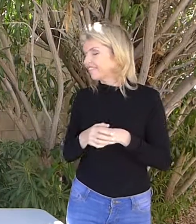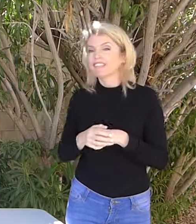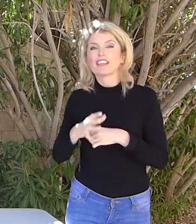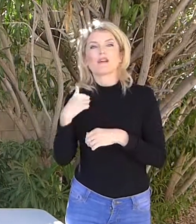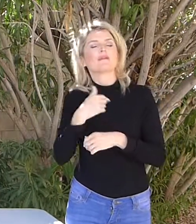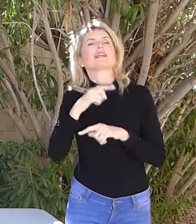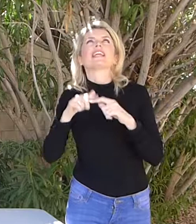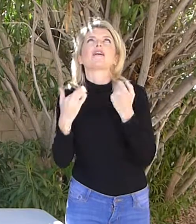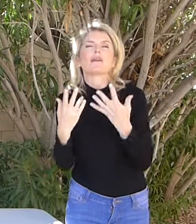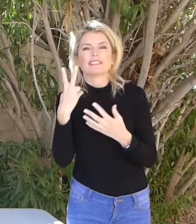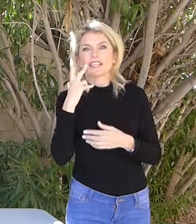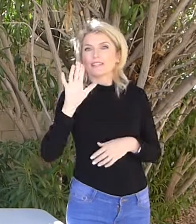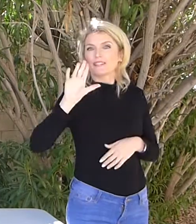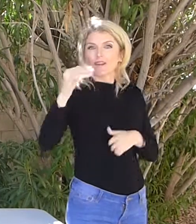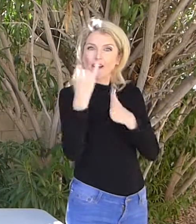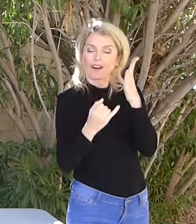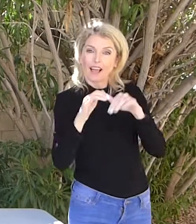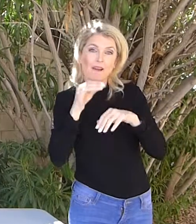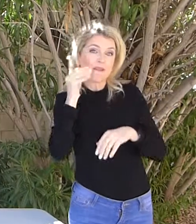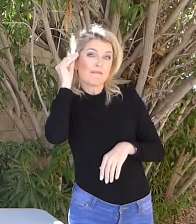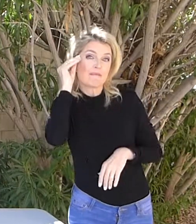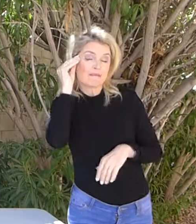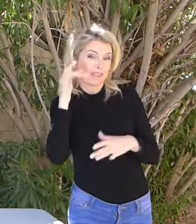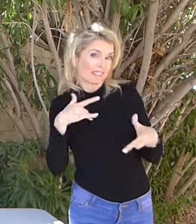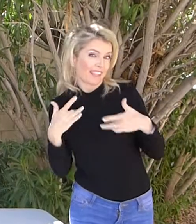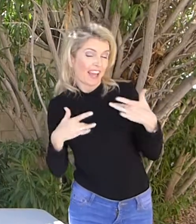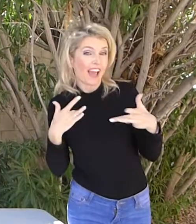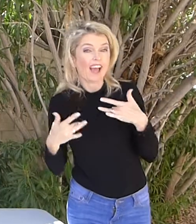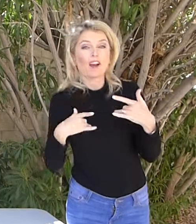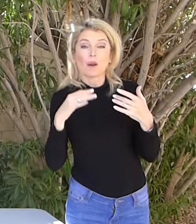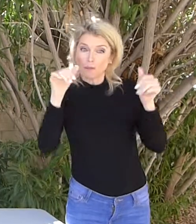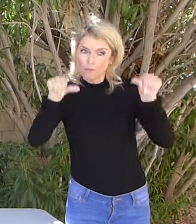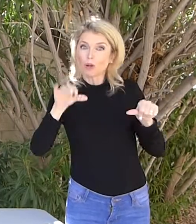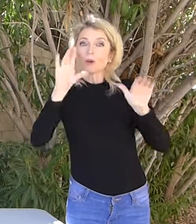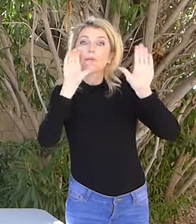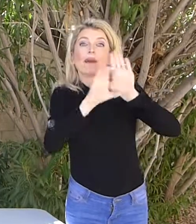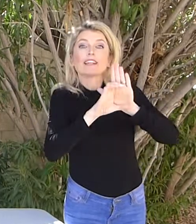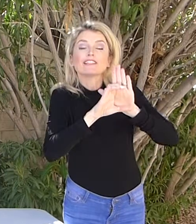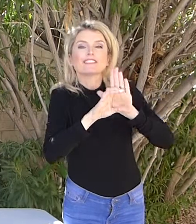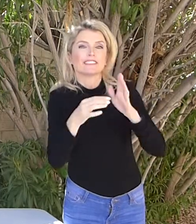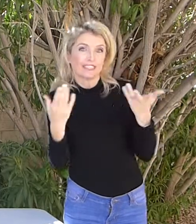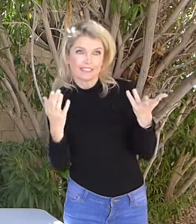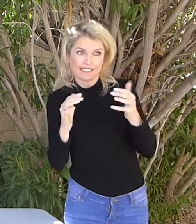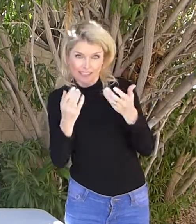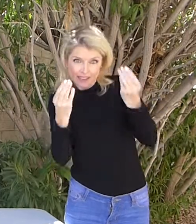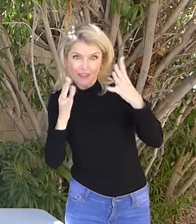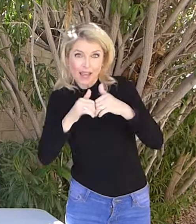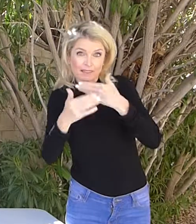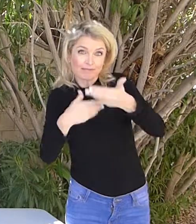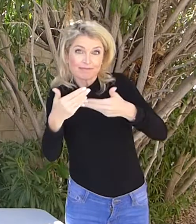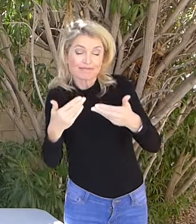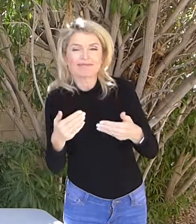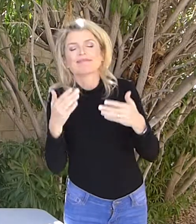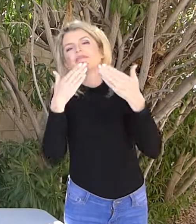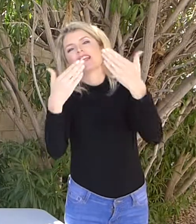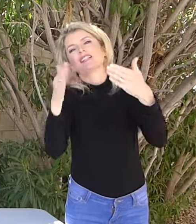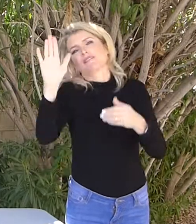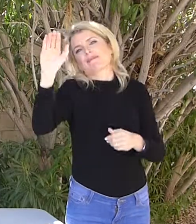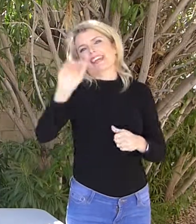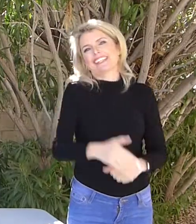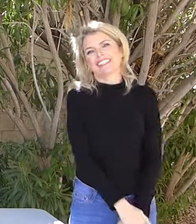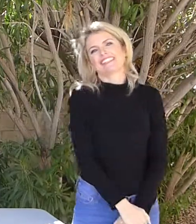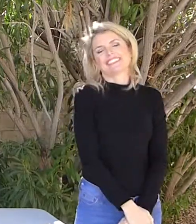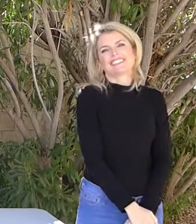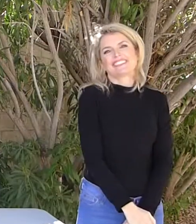and we can't wait to see what you do at home. So make sure you post your pictures and tell us how it turned out. Thank you. Bye.